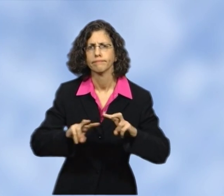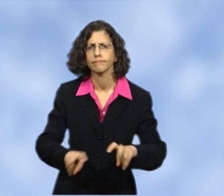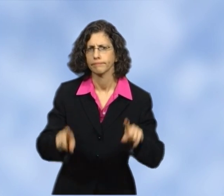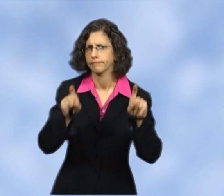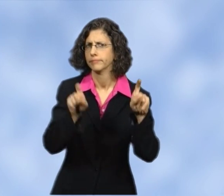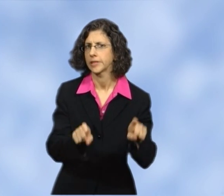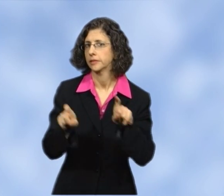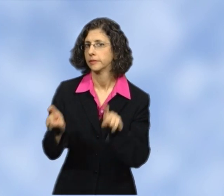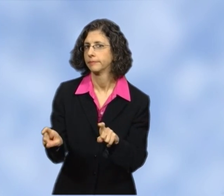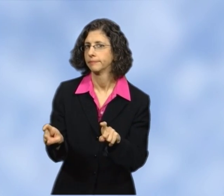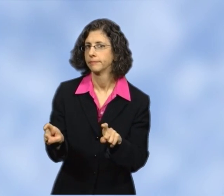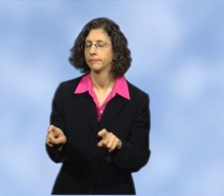do more tests.